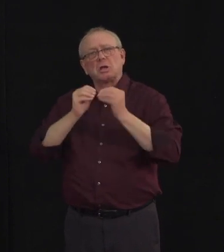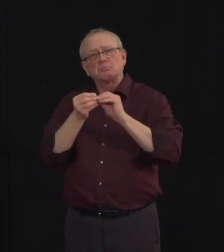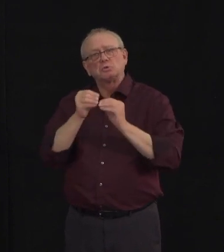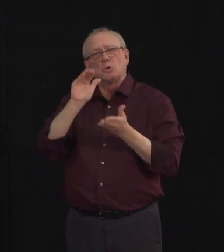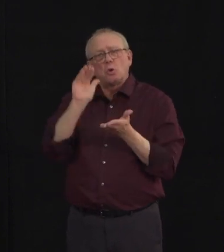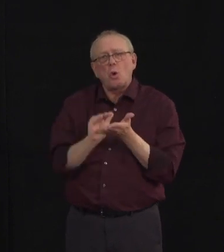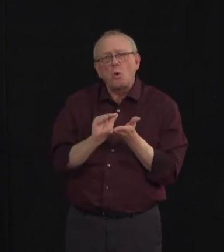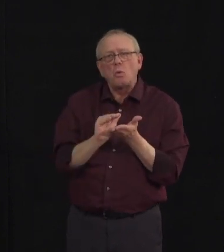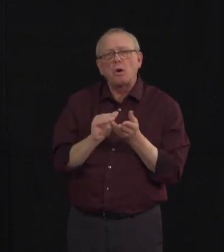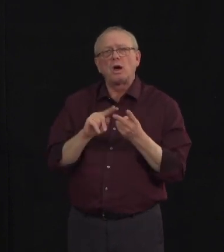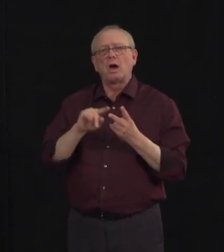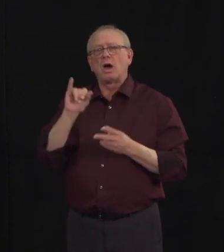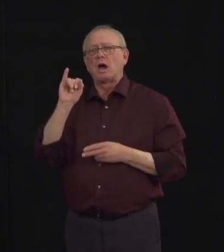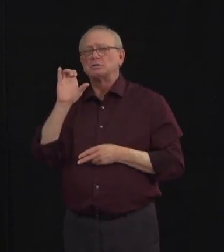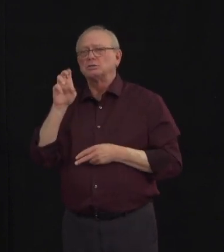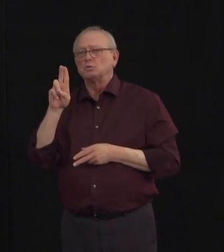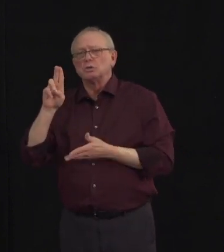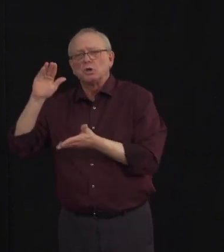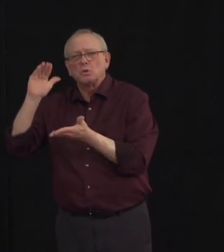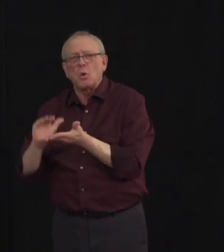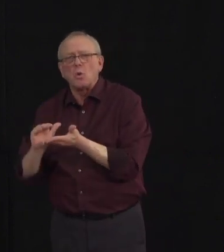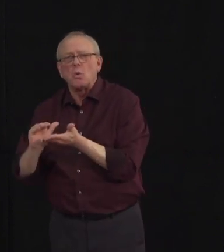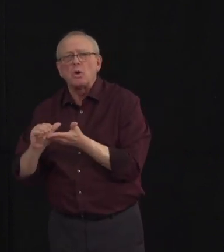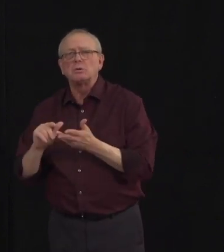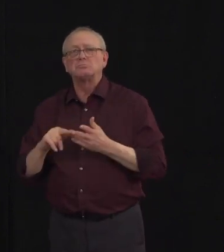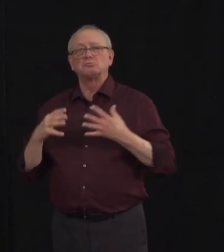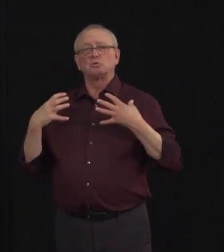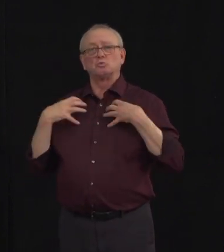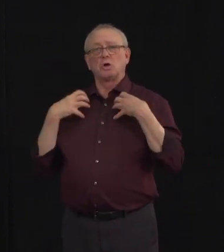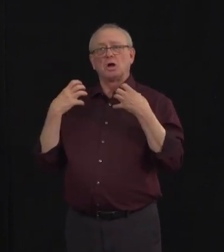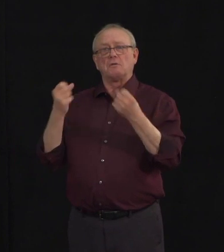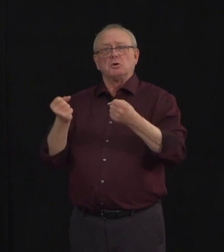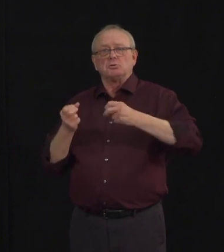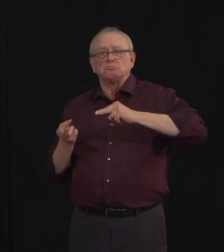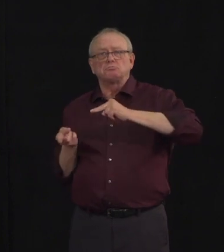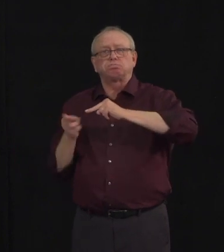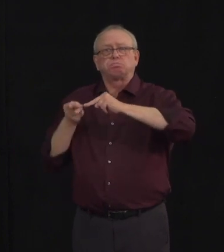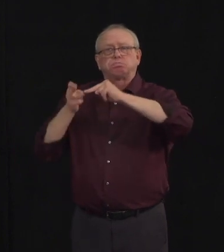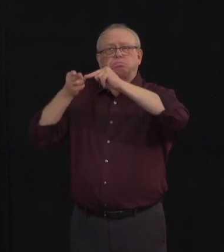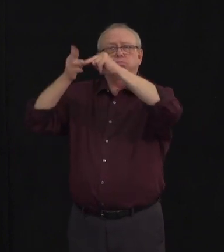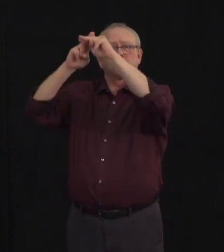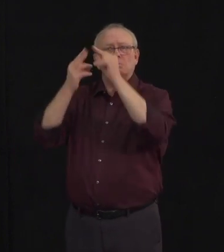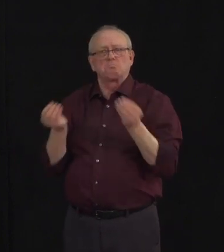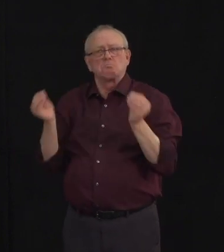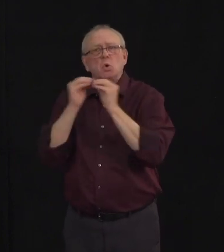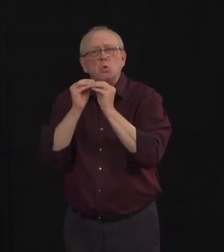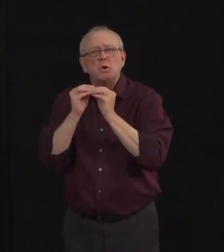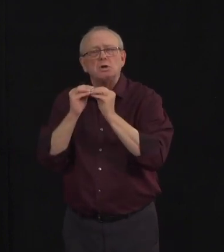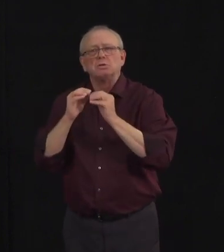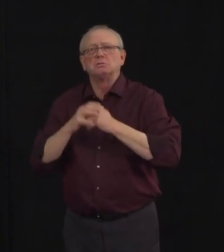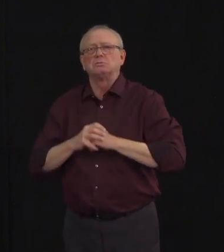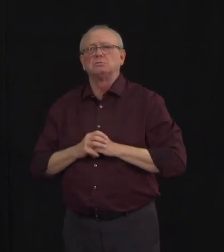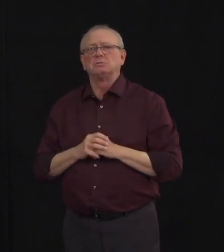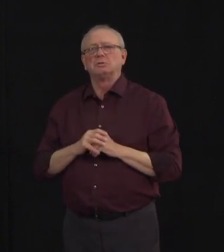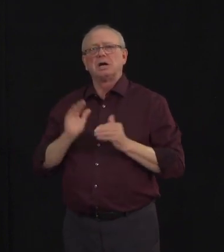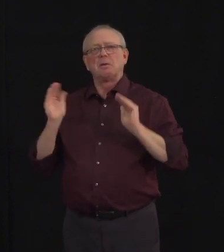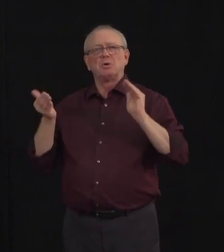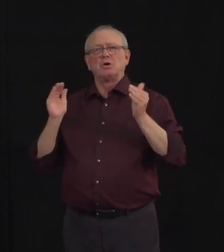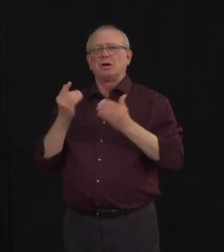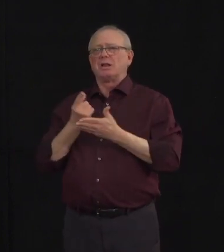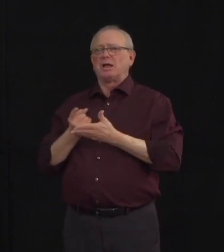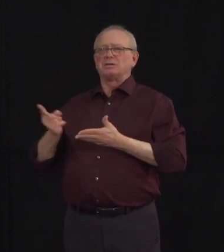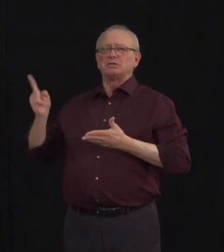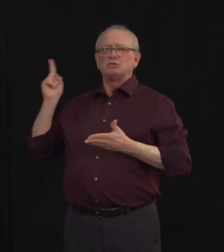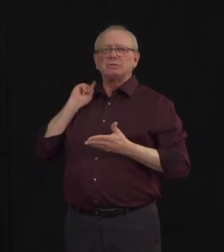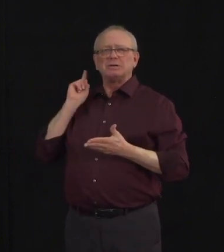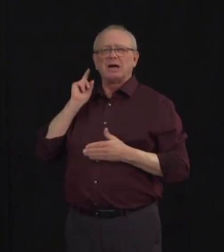to see fewer daily new cases than even 1 week ago. We continue to see cases of community transmission, and